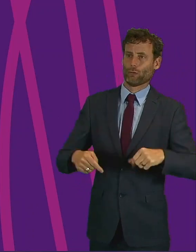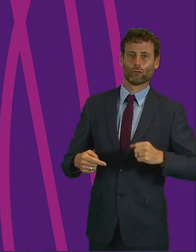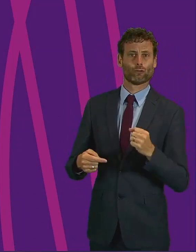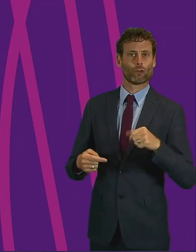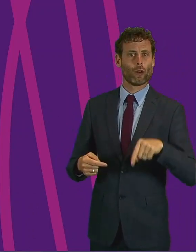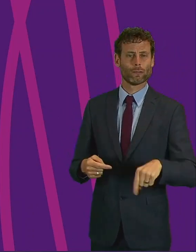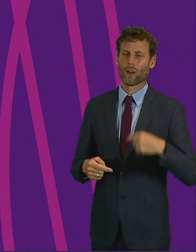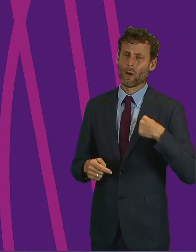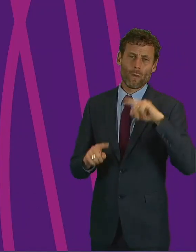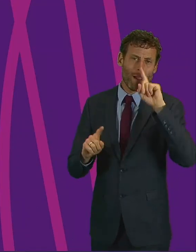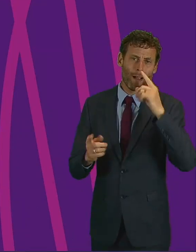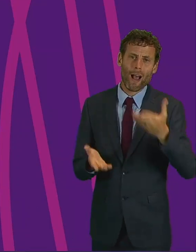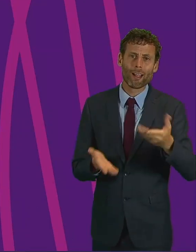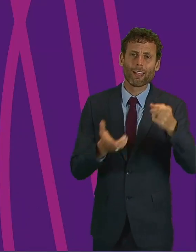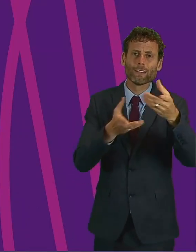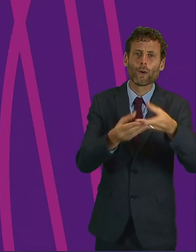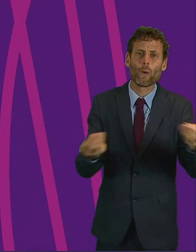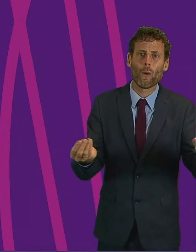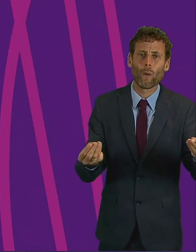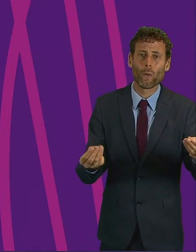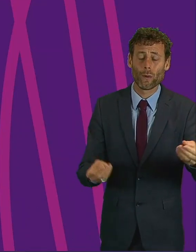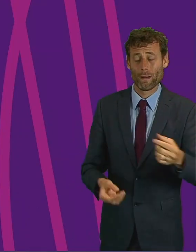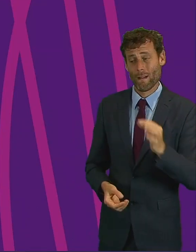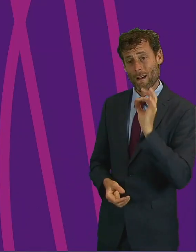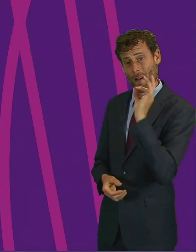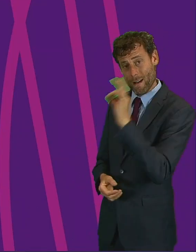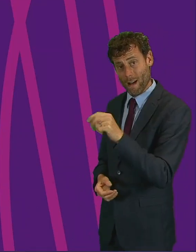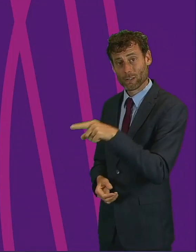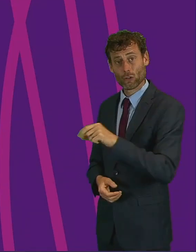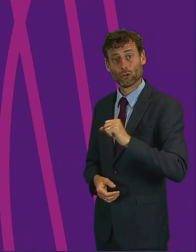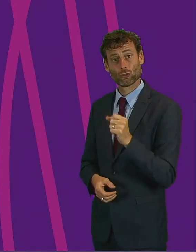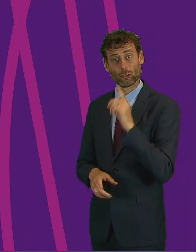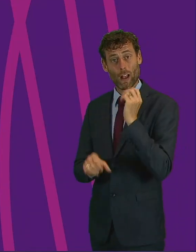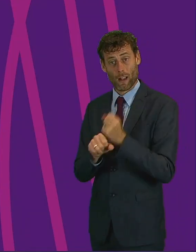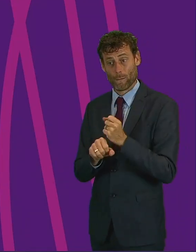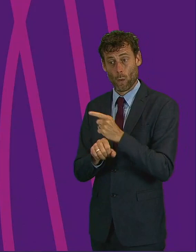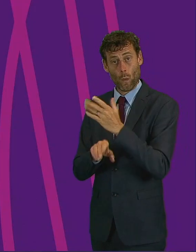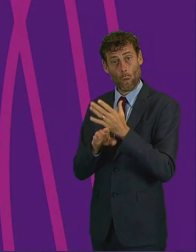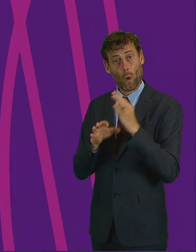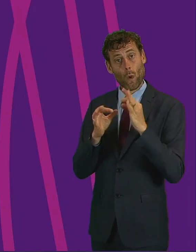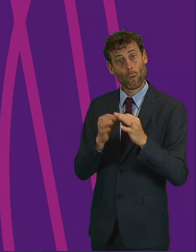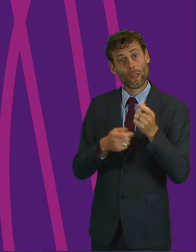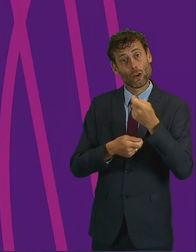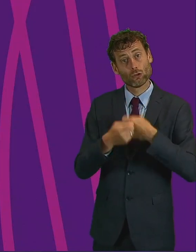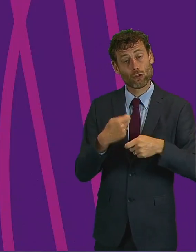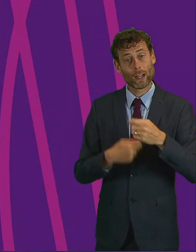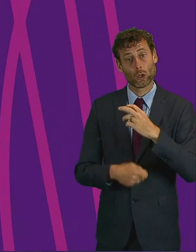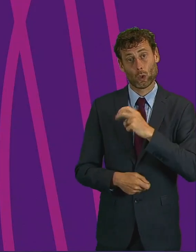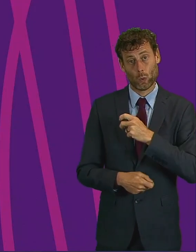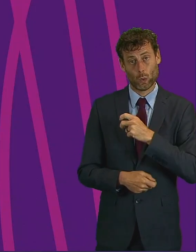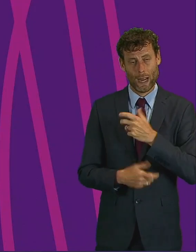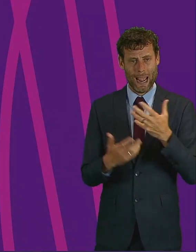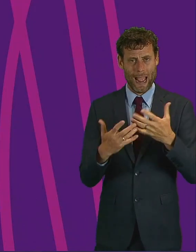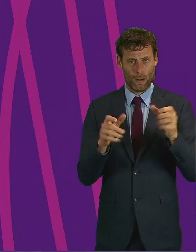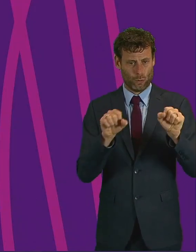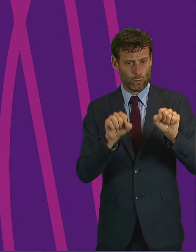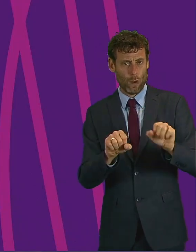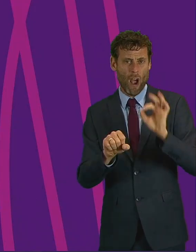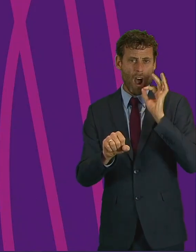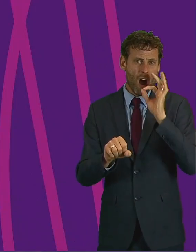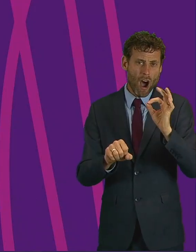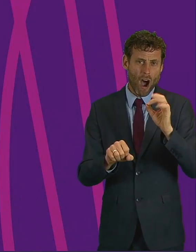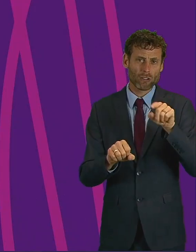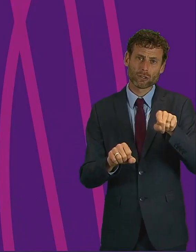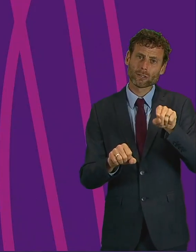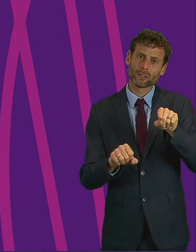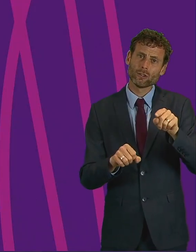we cannot let that happen. Can I ask, will the Scottish Government work with the trade unions to put pressure on Rolls-Royce to think again? Is the